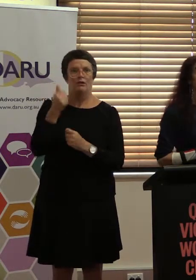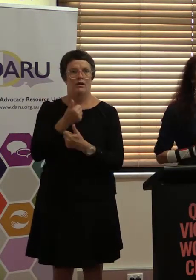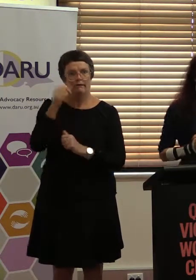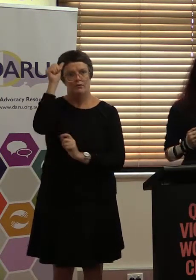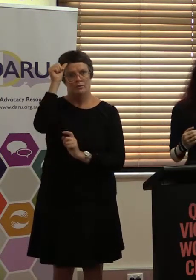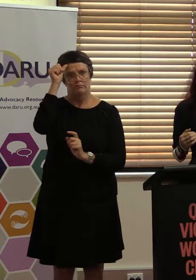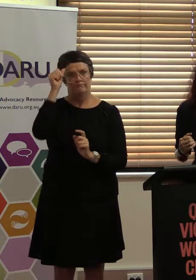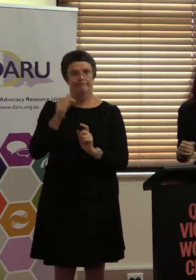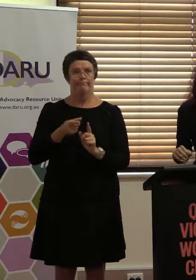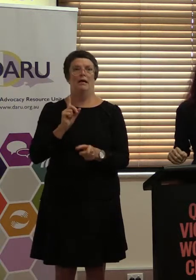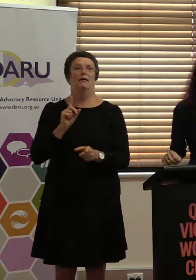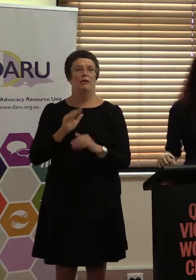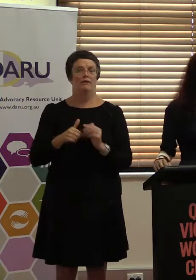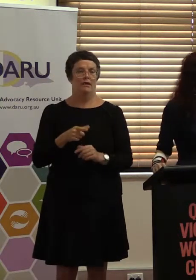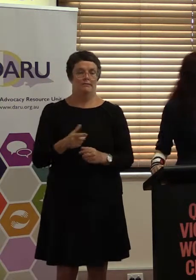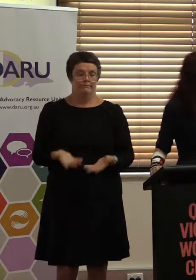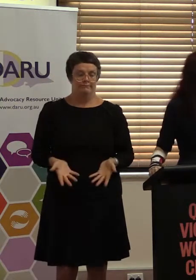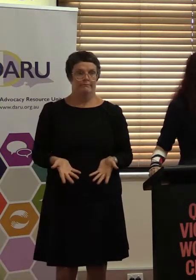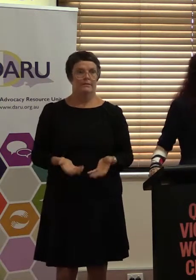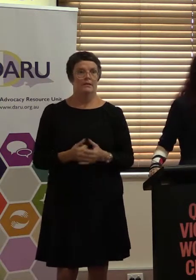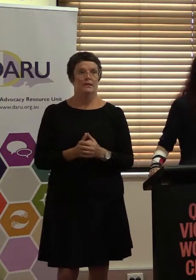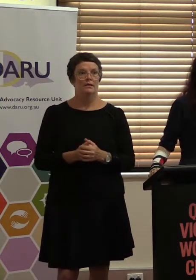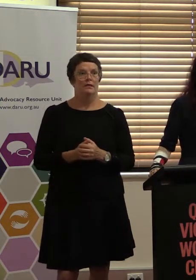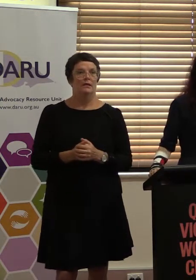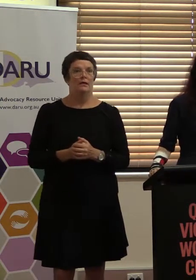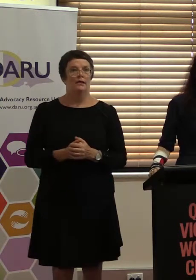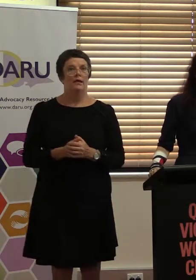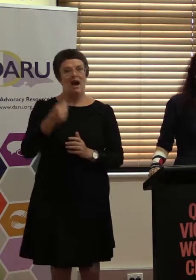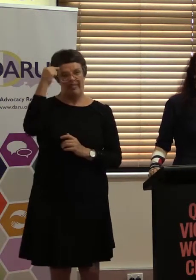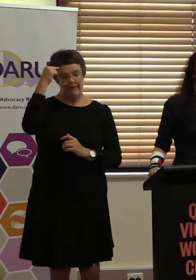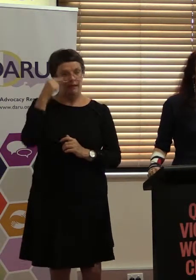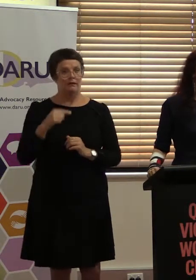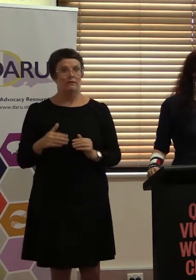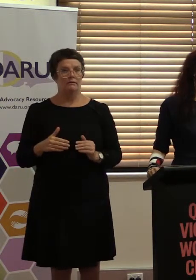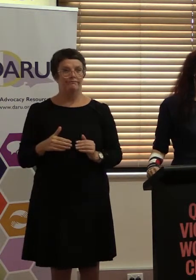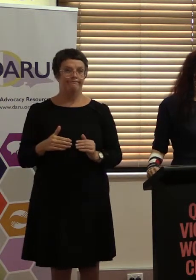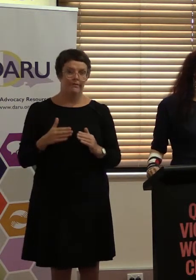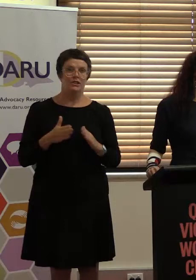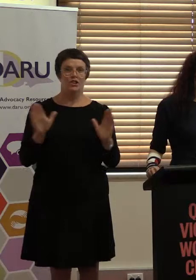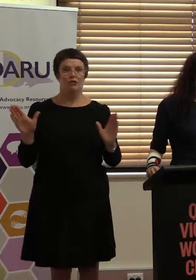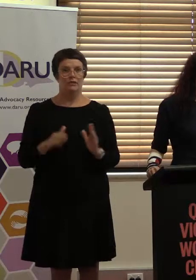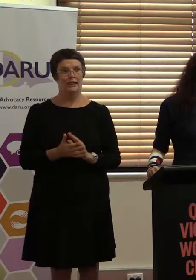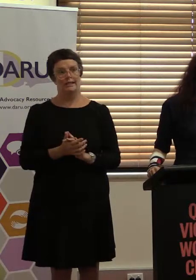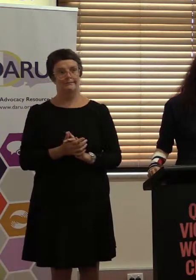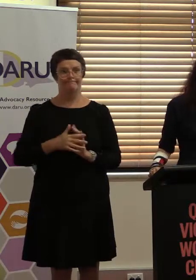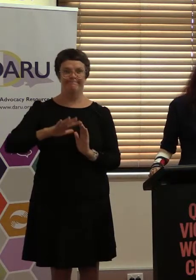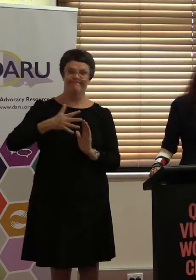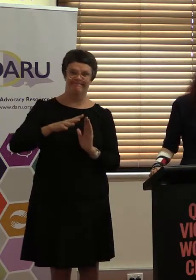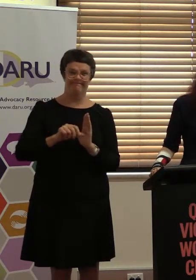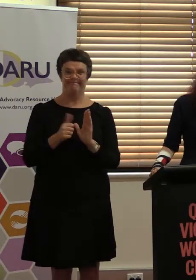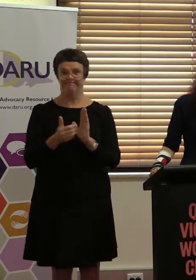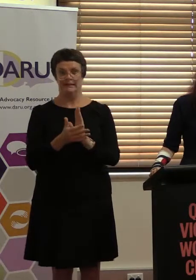There is a level of general educational incompetence across the board. We know that every year we read reports about the fact